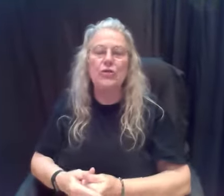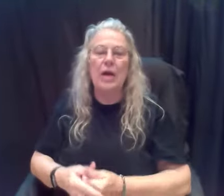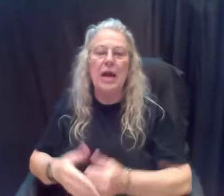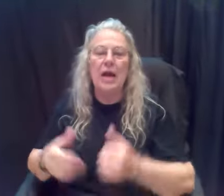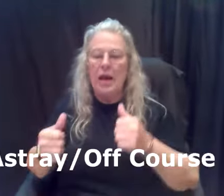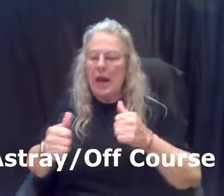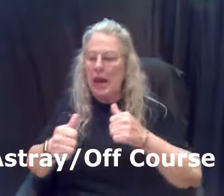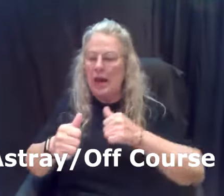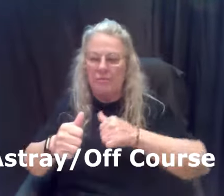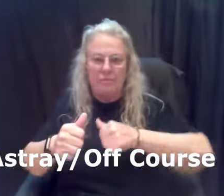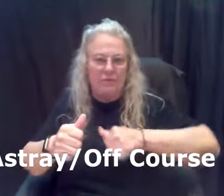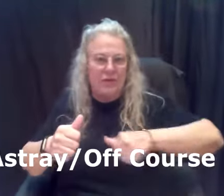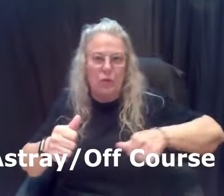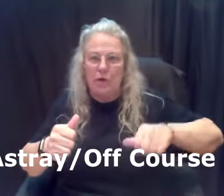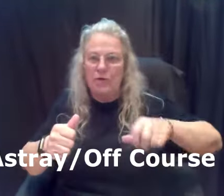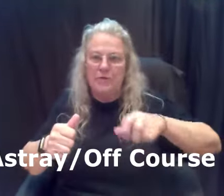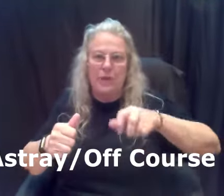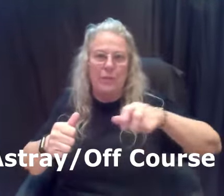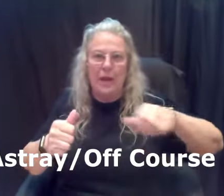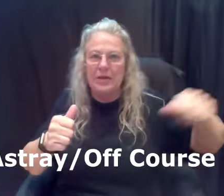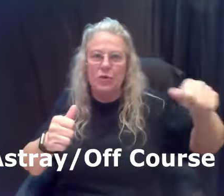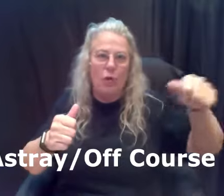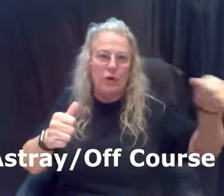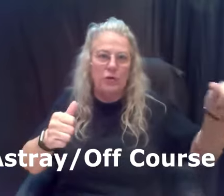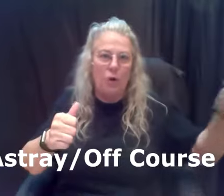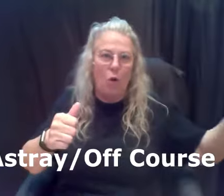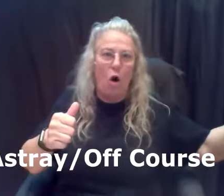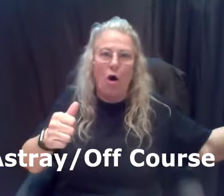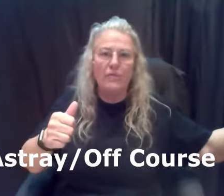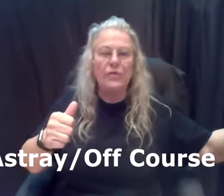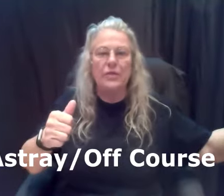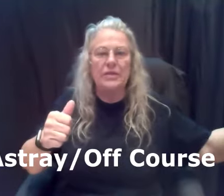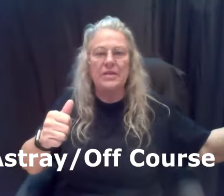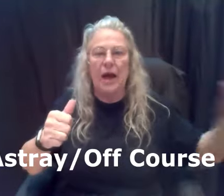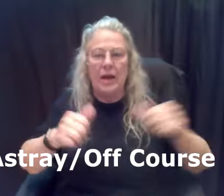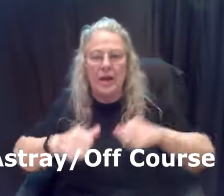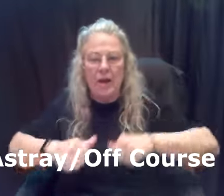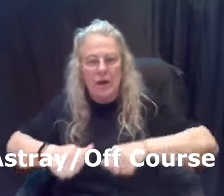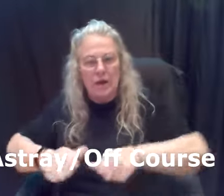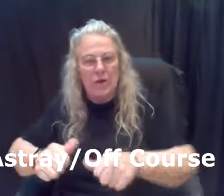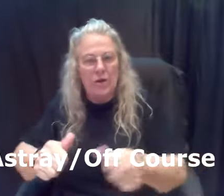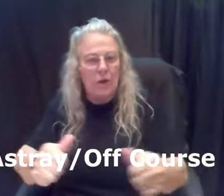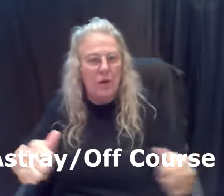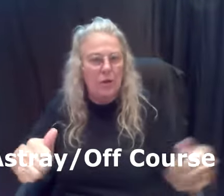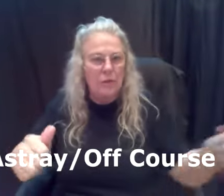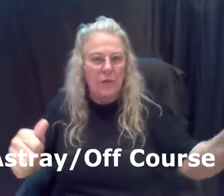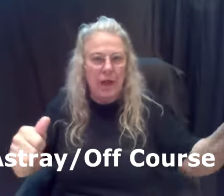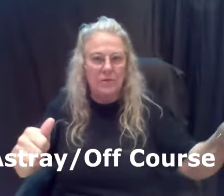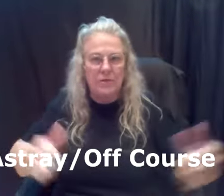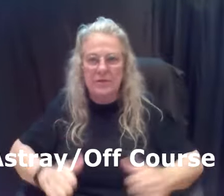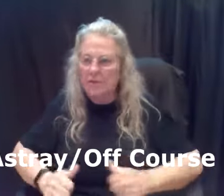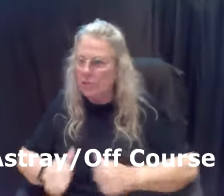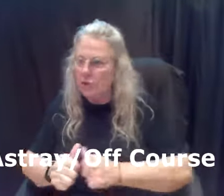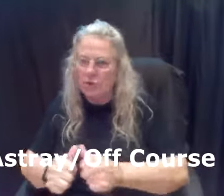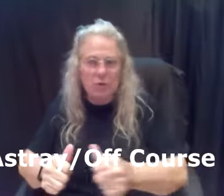Astray, and that's where somebody is going to go off to the side. And so you just move